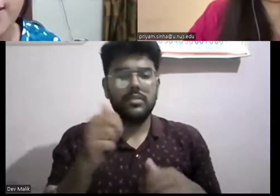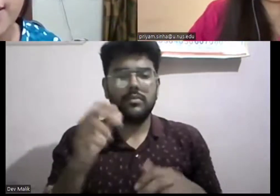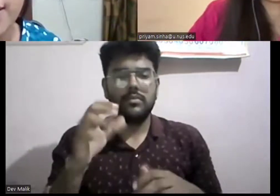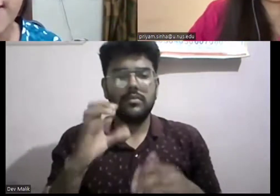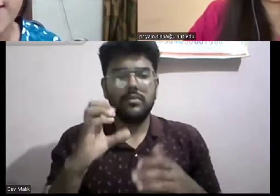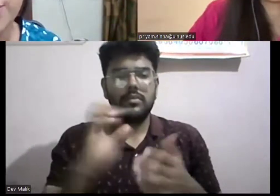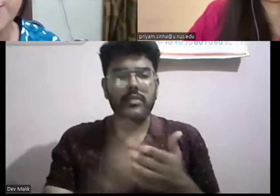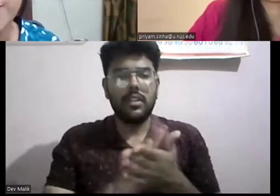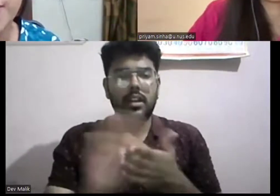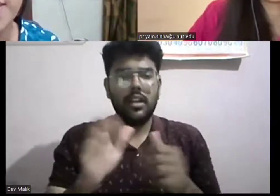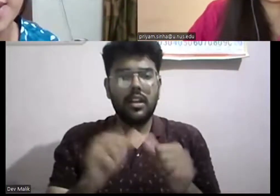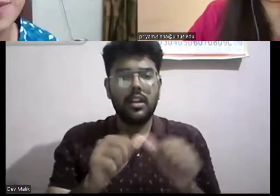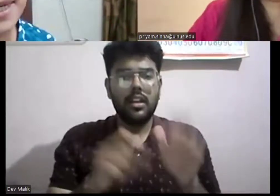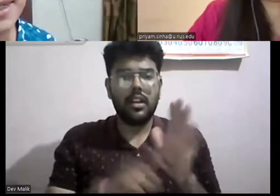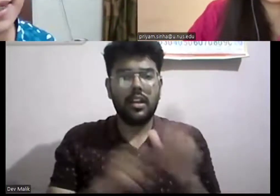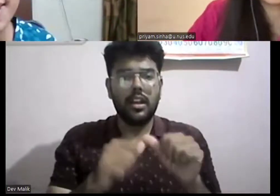Afia,